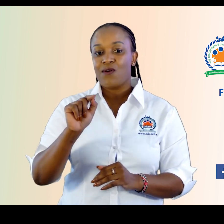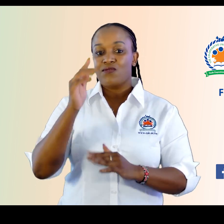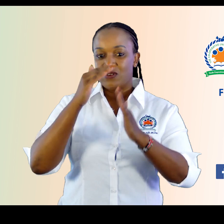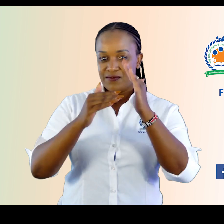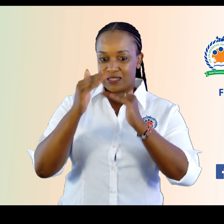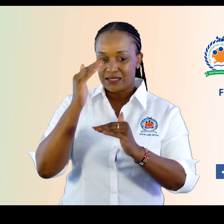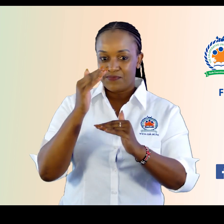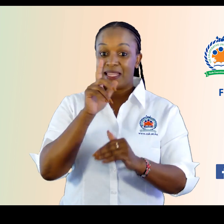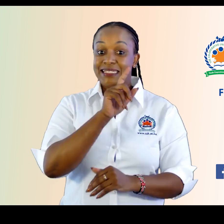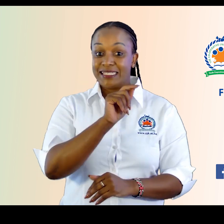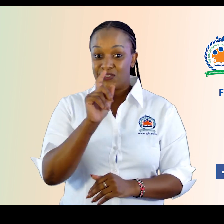COP_university, TikTok